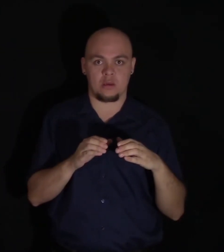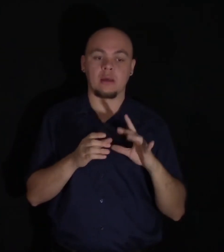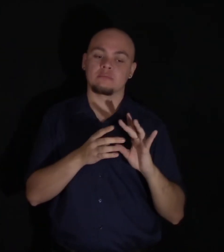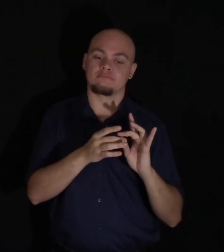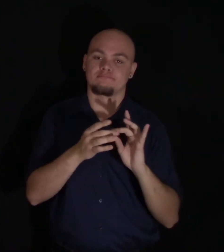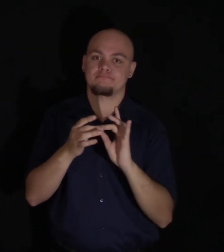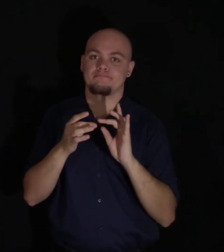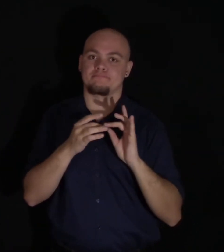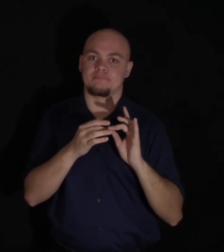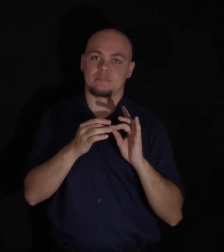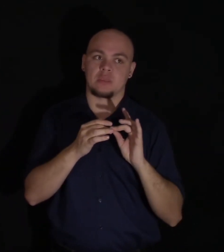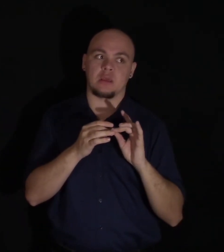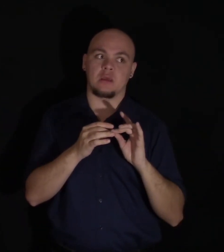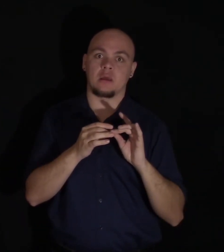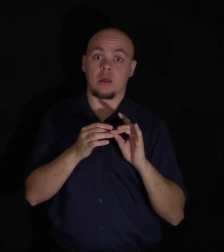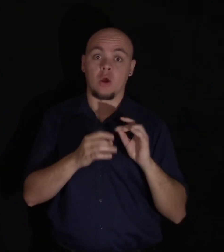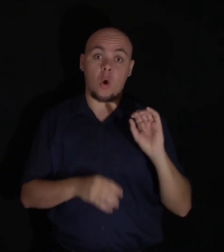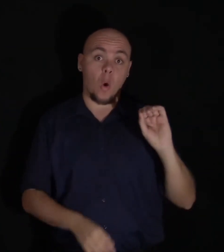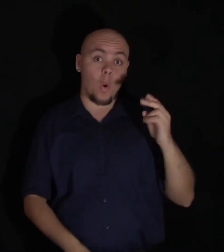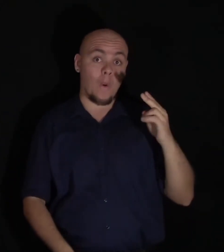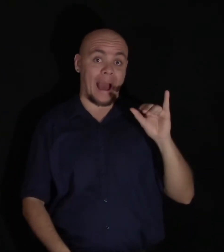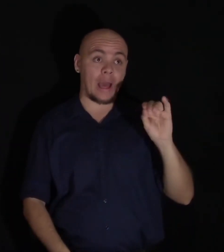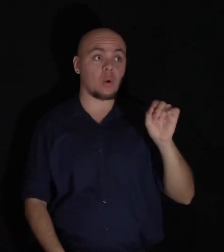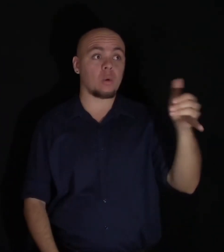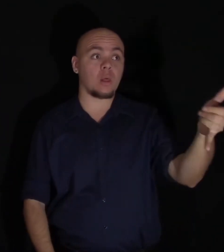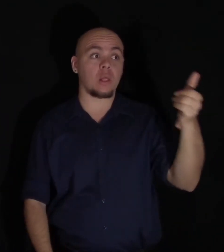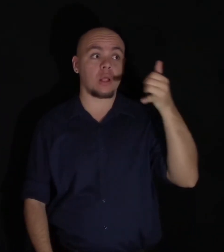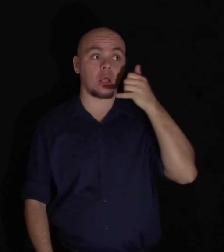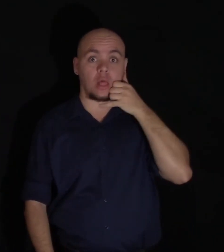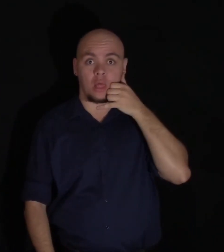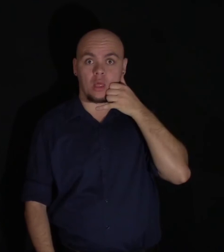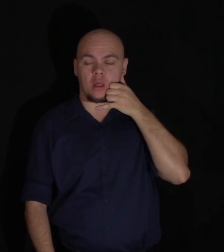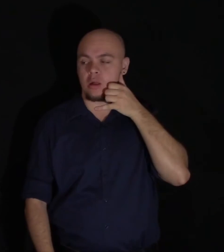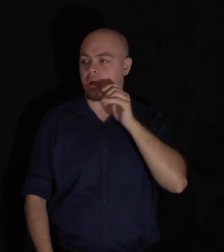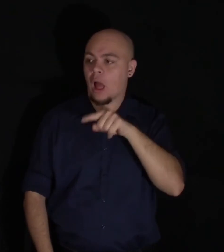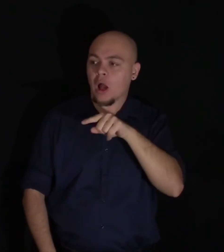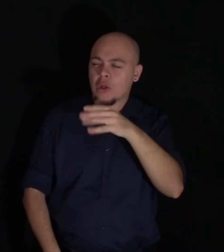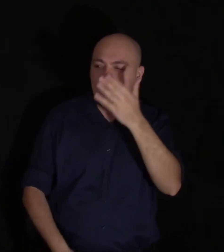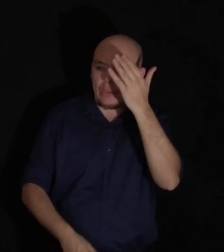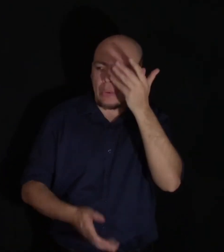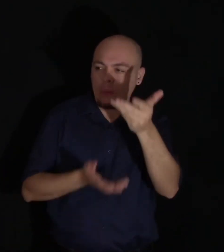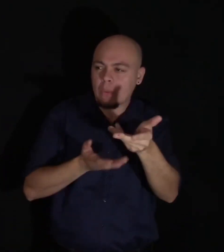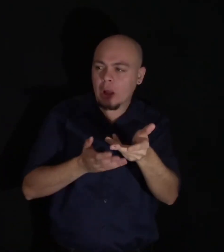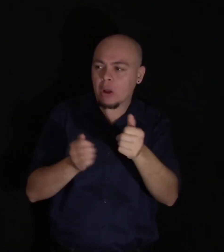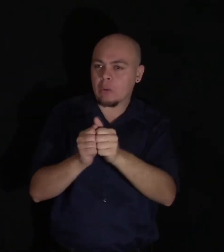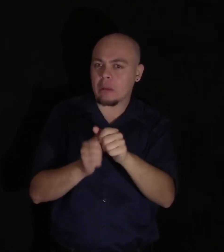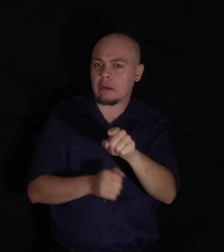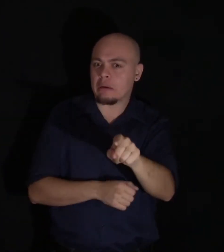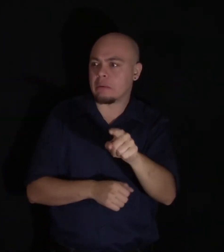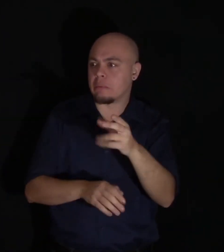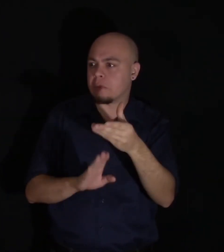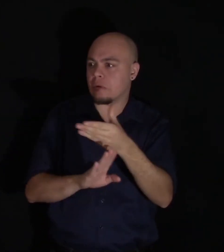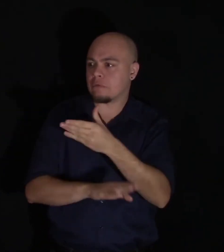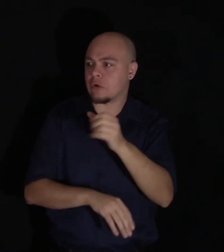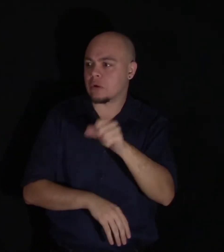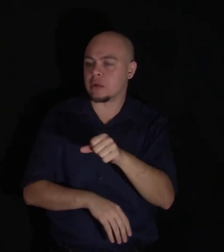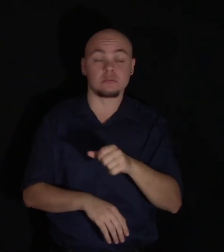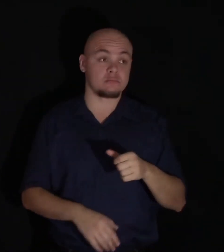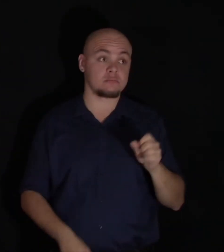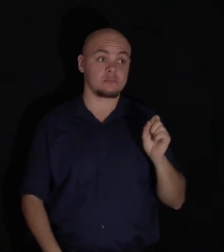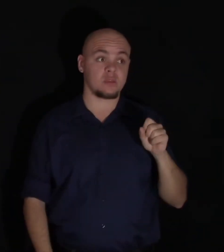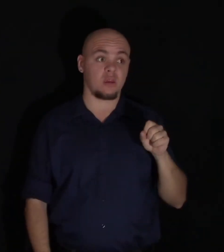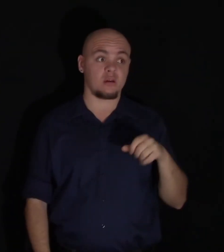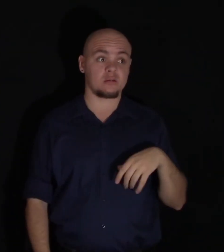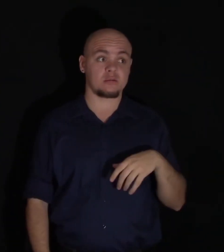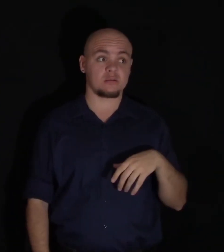word. Somebody will call me from Ohio and say, hey, you worked with such and such. And yes, I did.